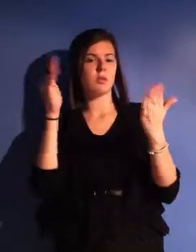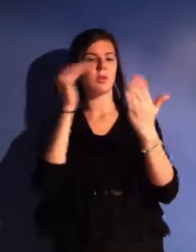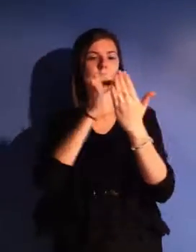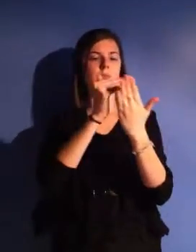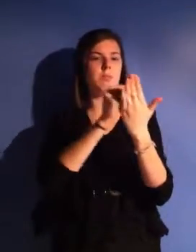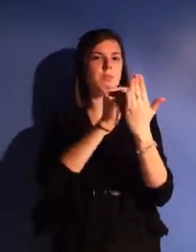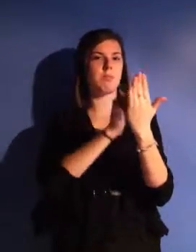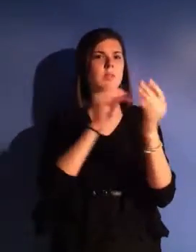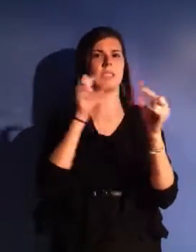dress.